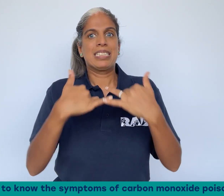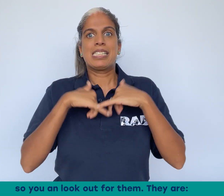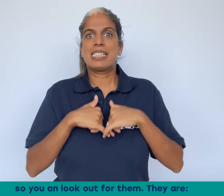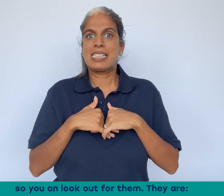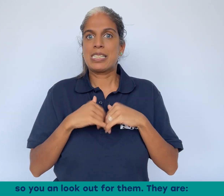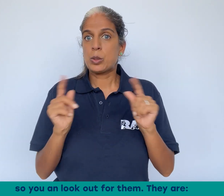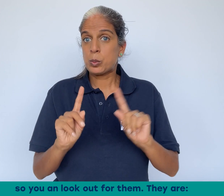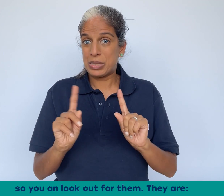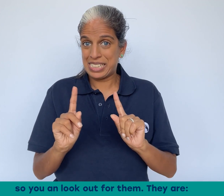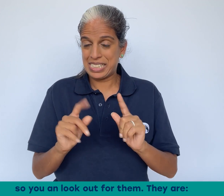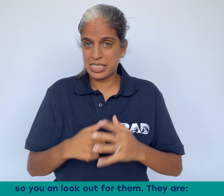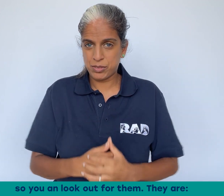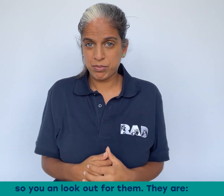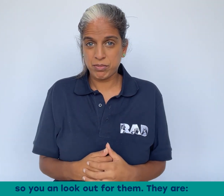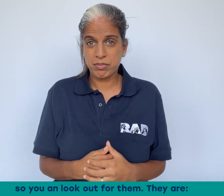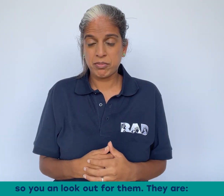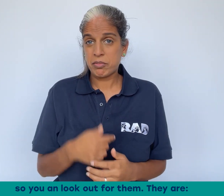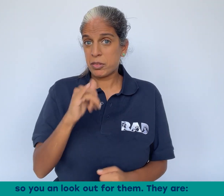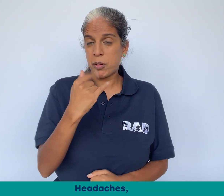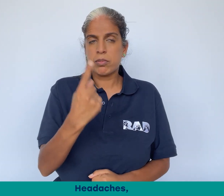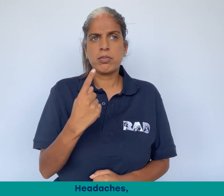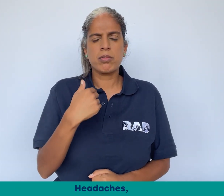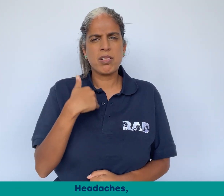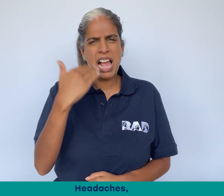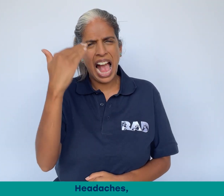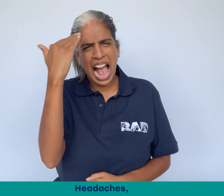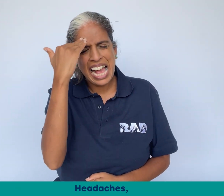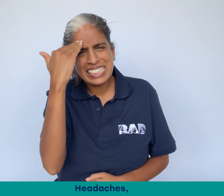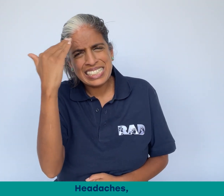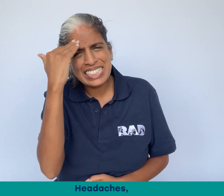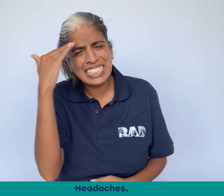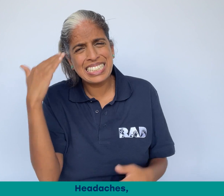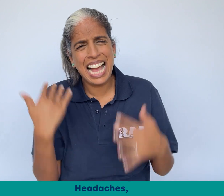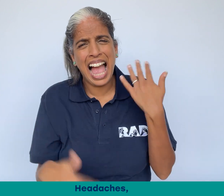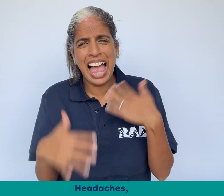so you can look out for them. They are headaches,